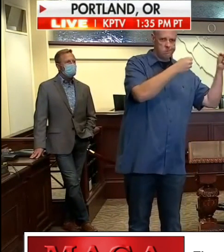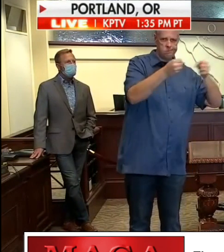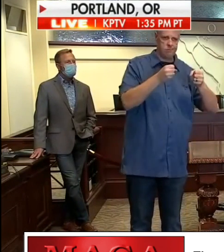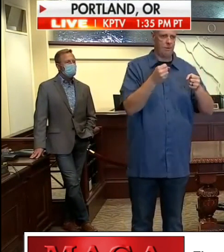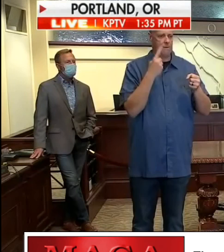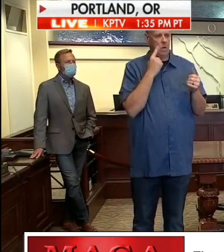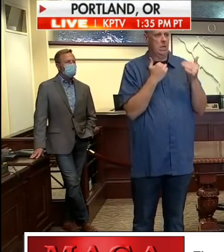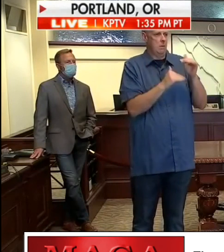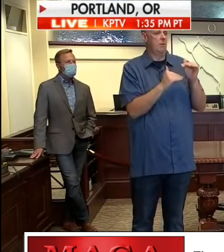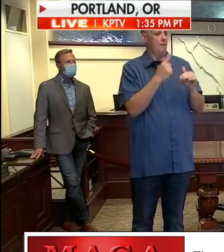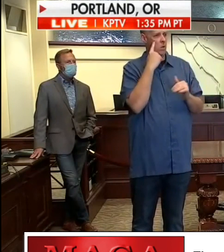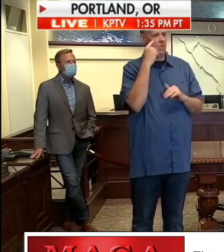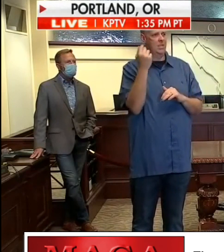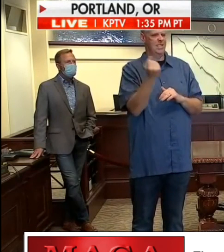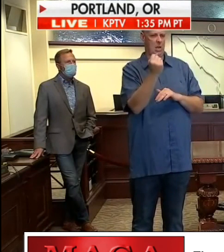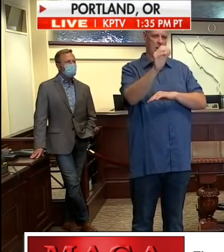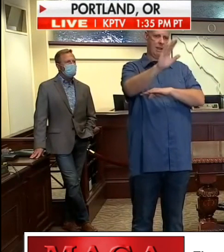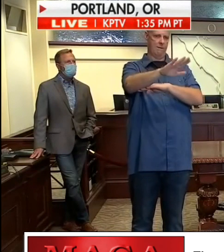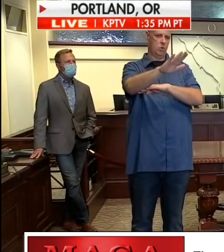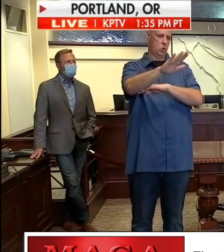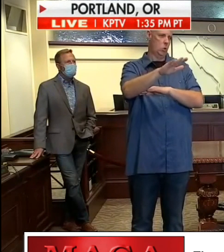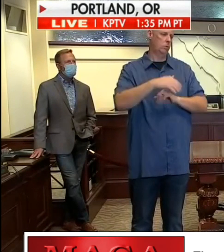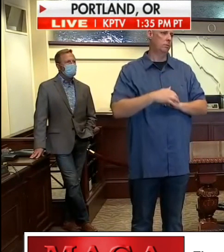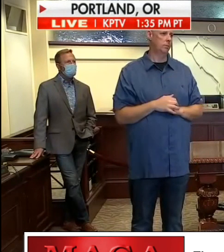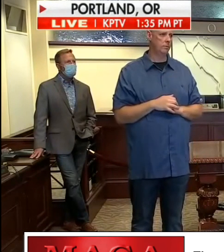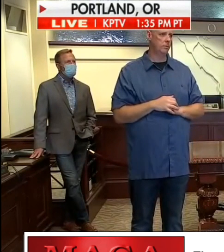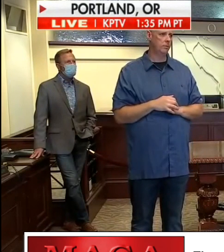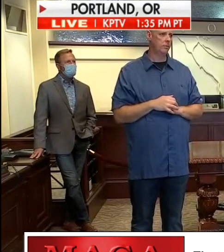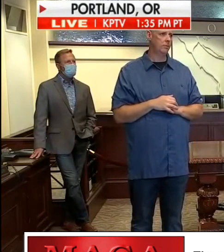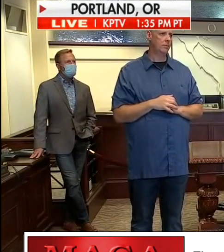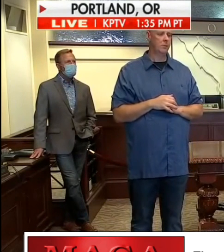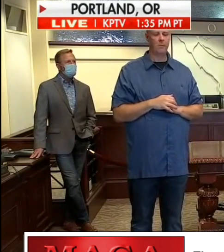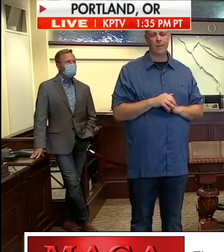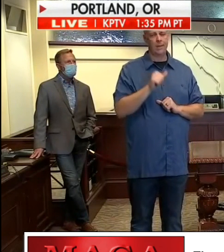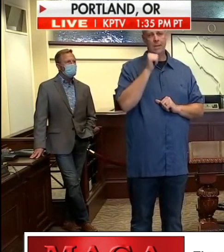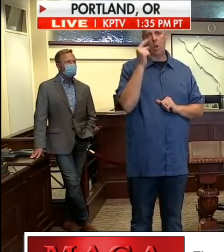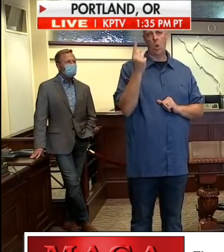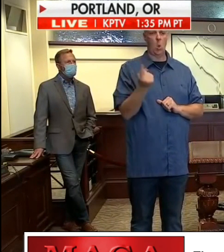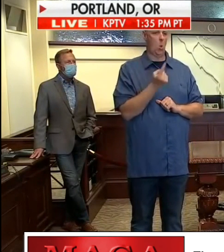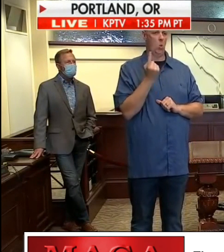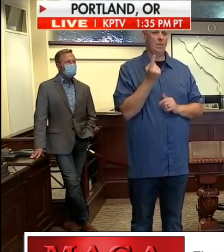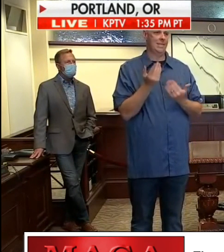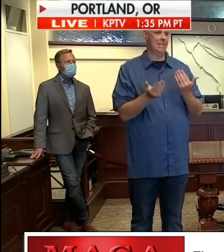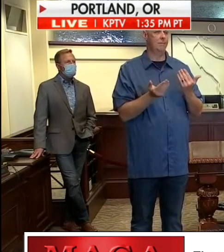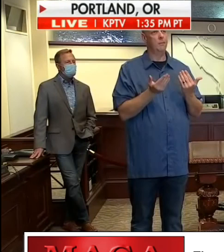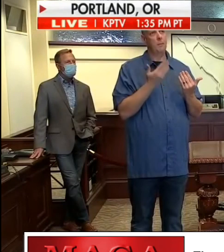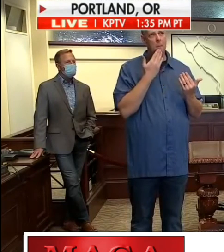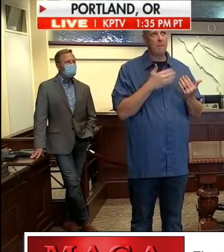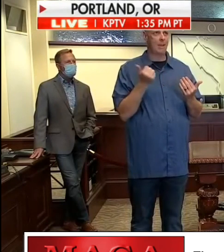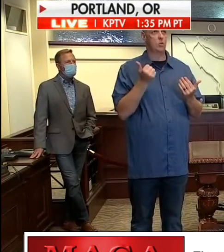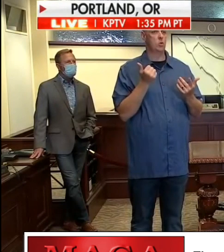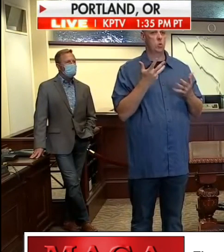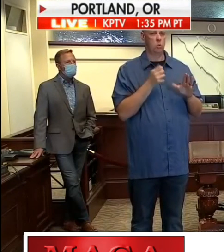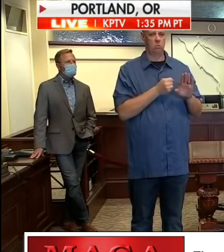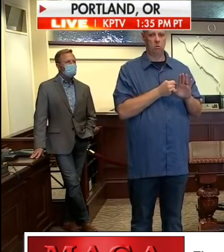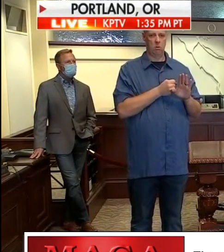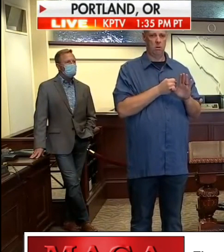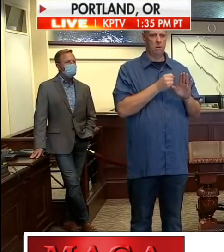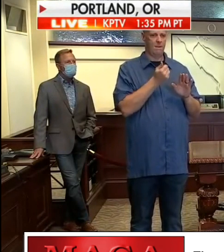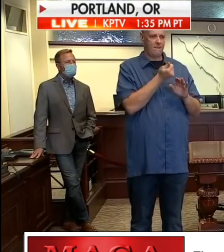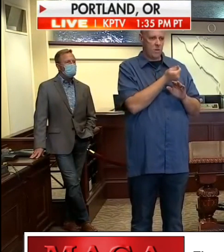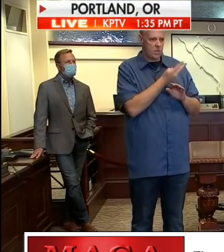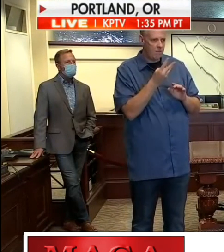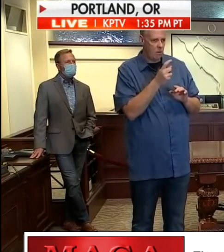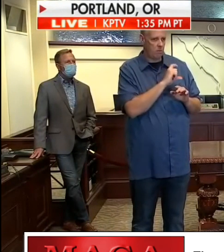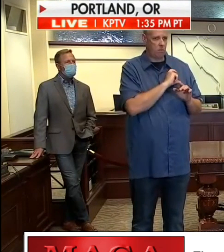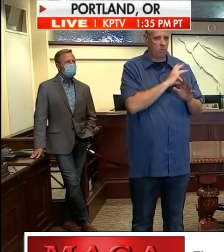amount of resources for the Saturday afternoon portion. And it's just not always operationally feasible to insert that small number